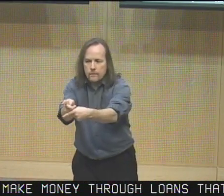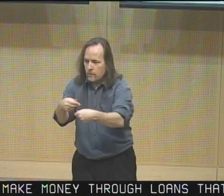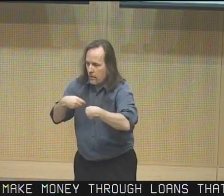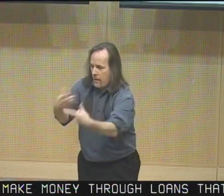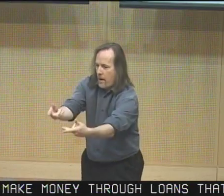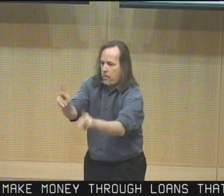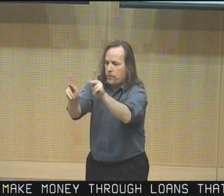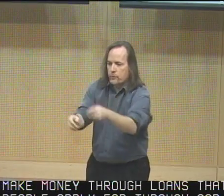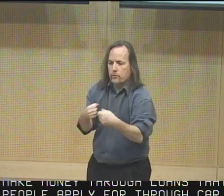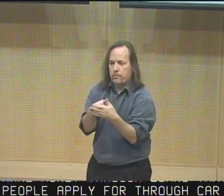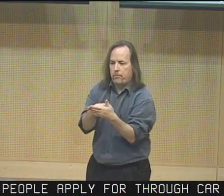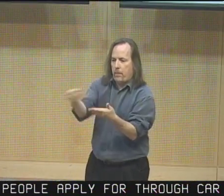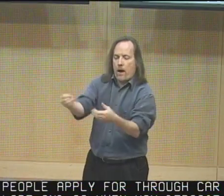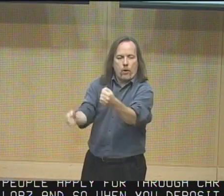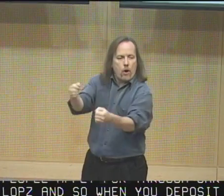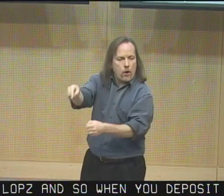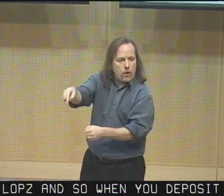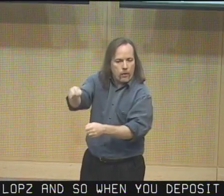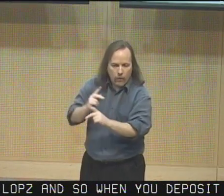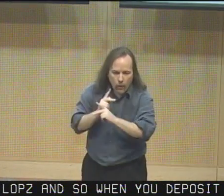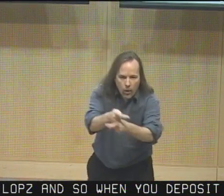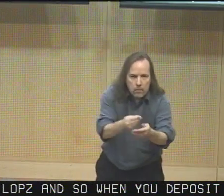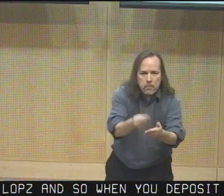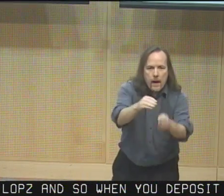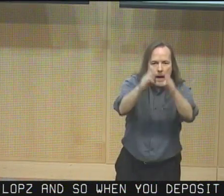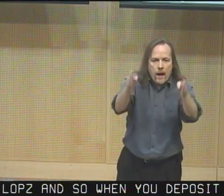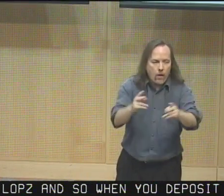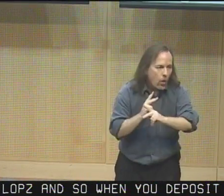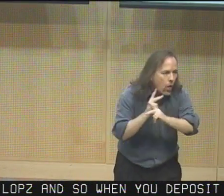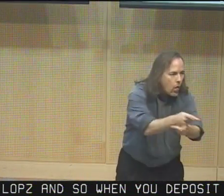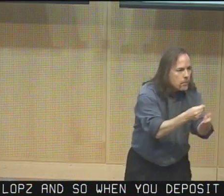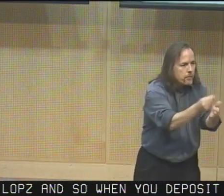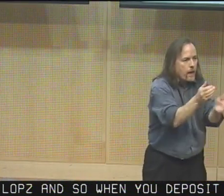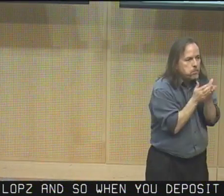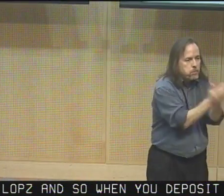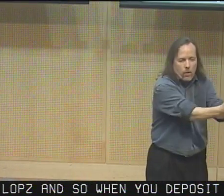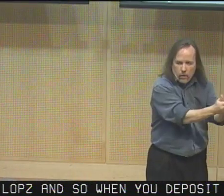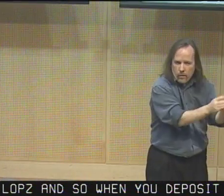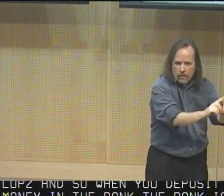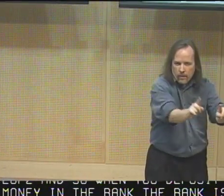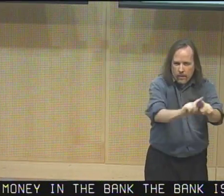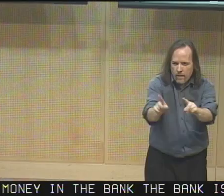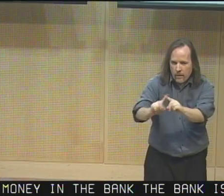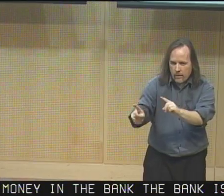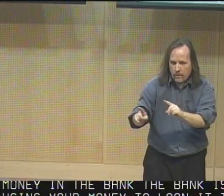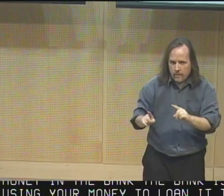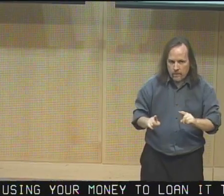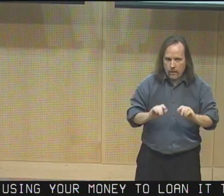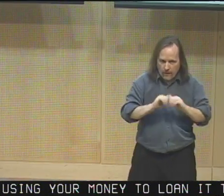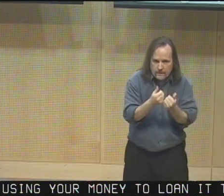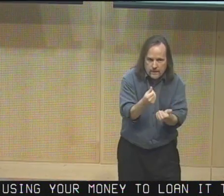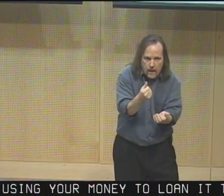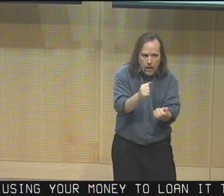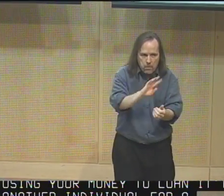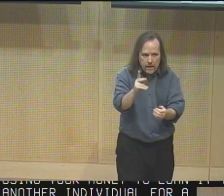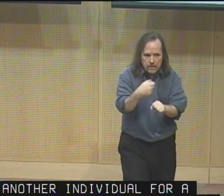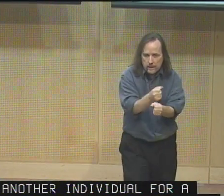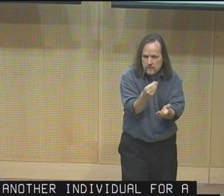a purchase that they're making and that they need a loan for. So they don't have all the money that you've deposited physically in the bank. The way the